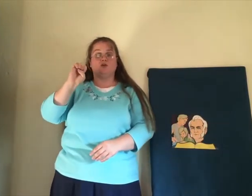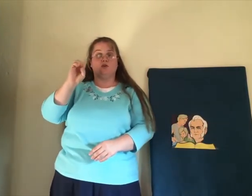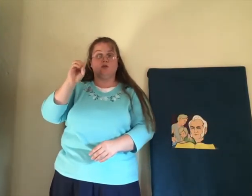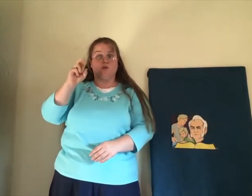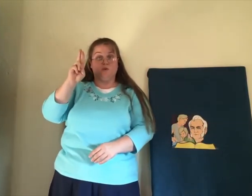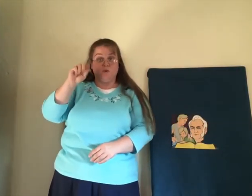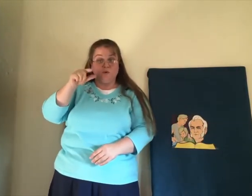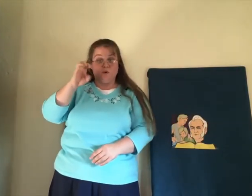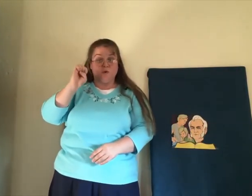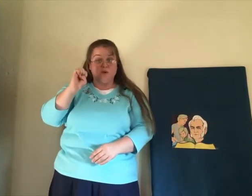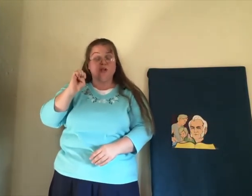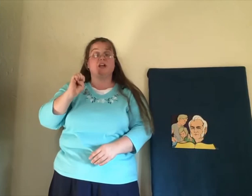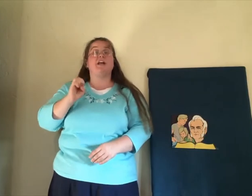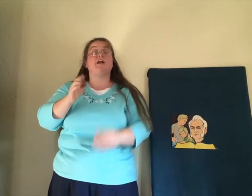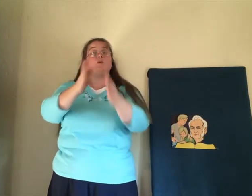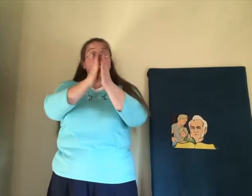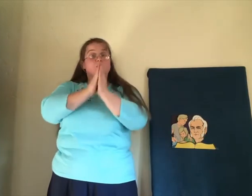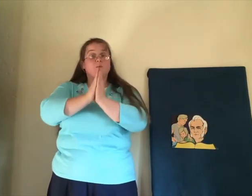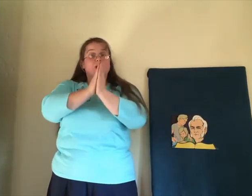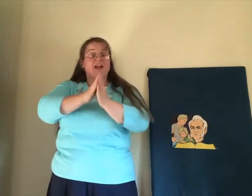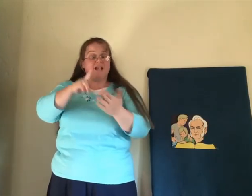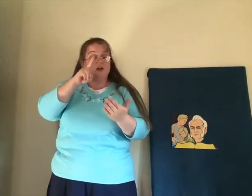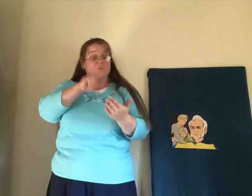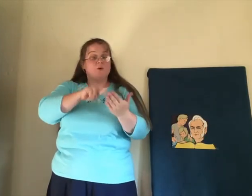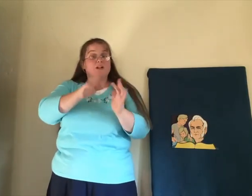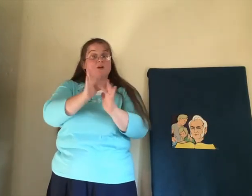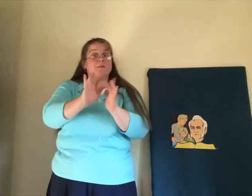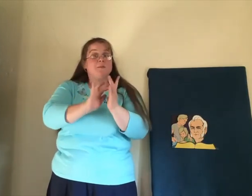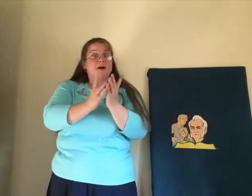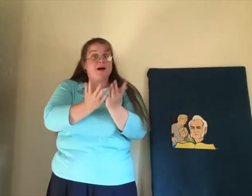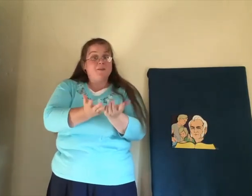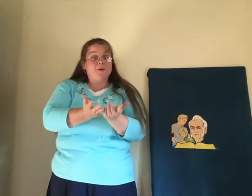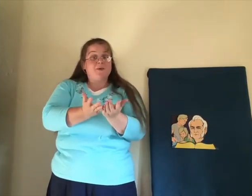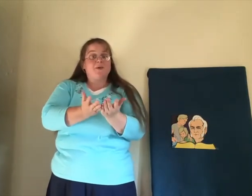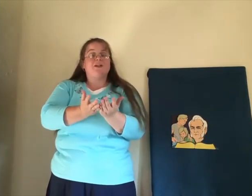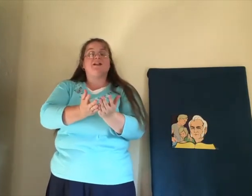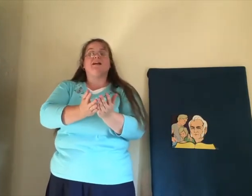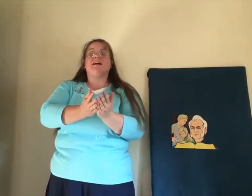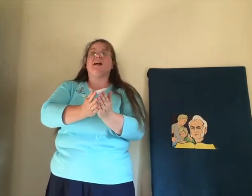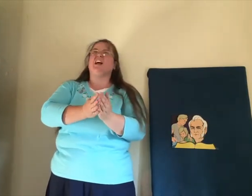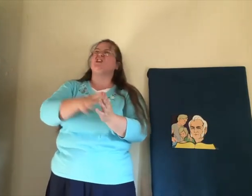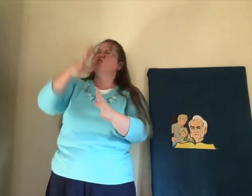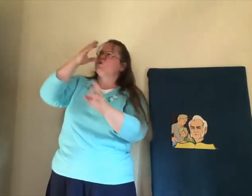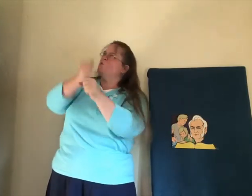Every day, George, he would pray and read his Bible,